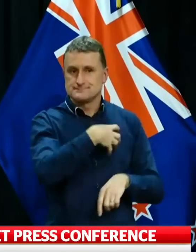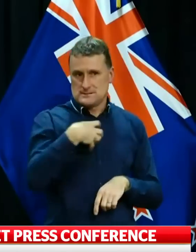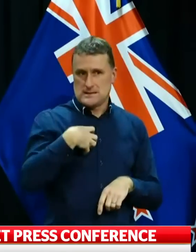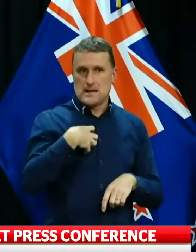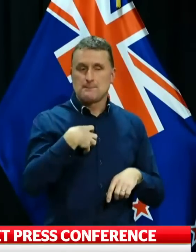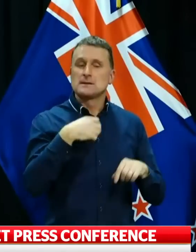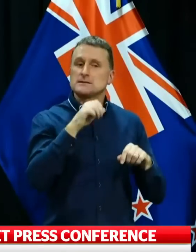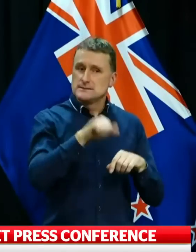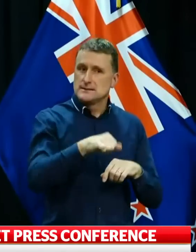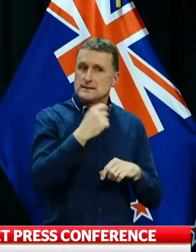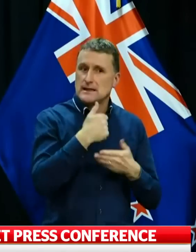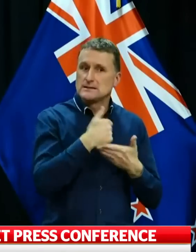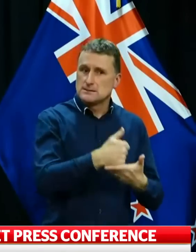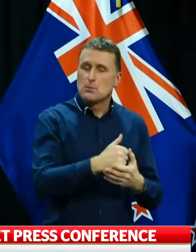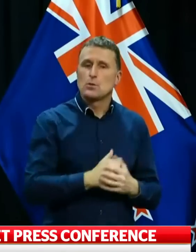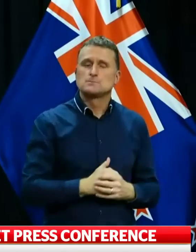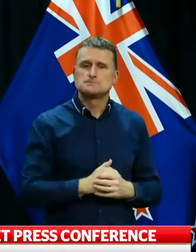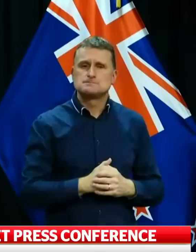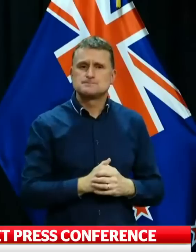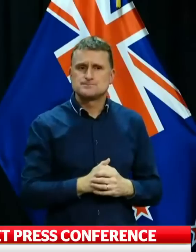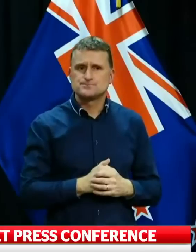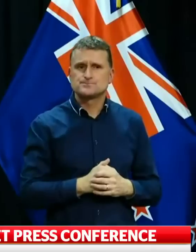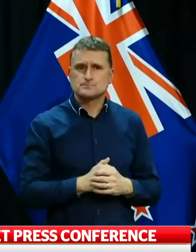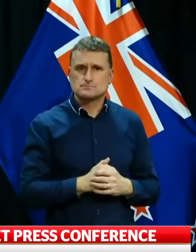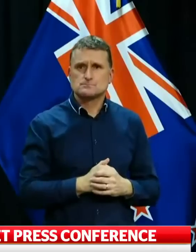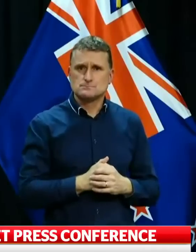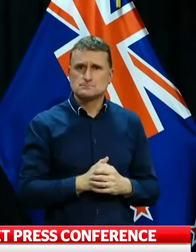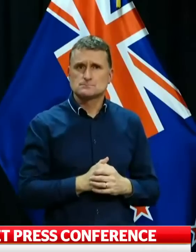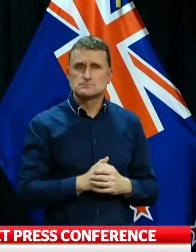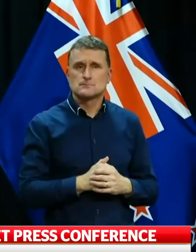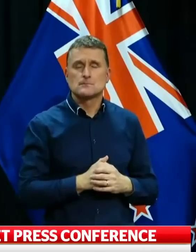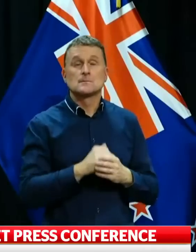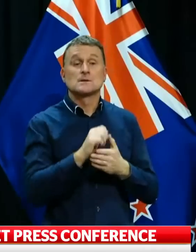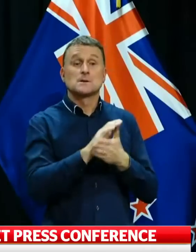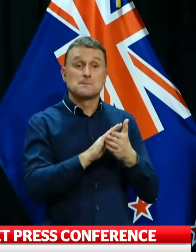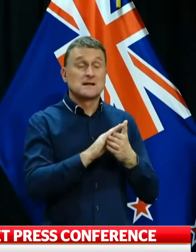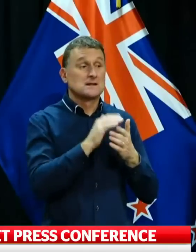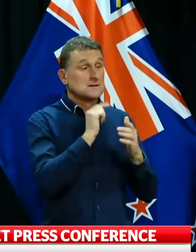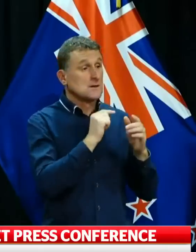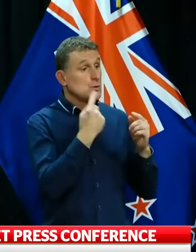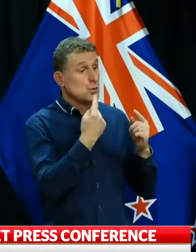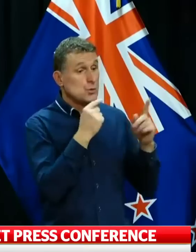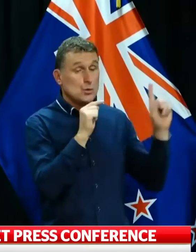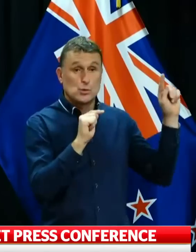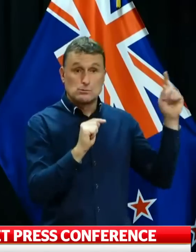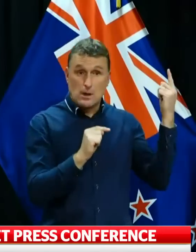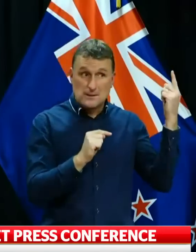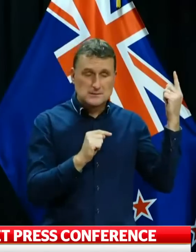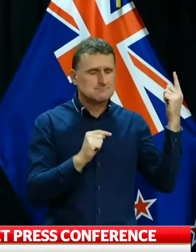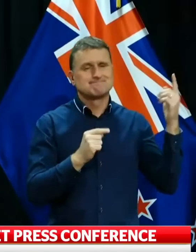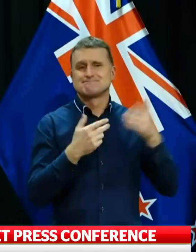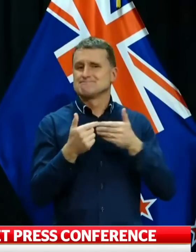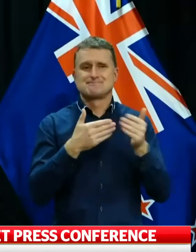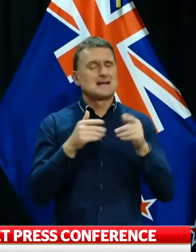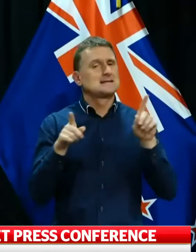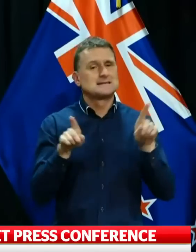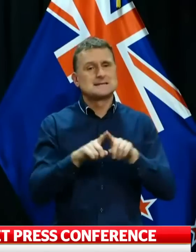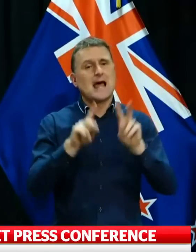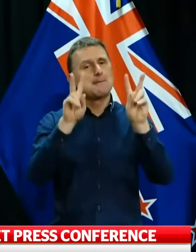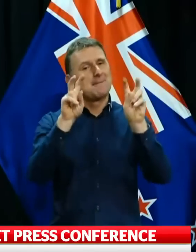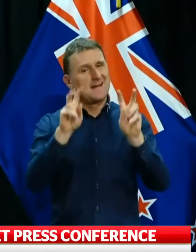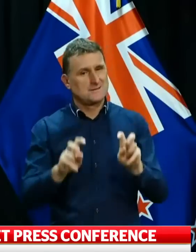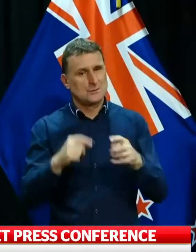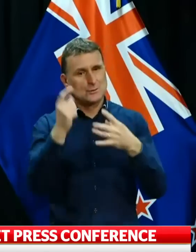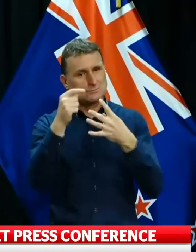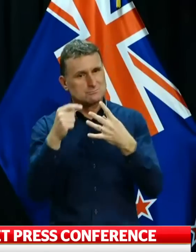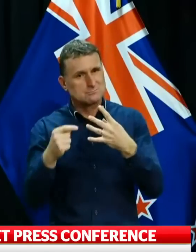point that I'm making is who is in government won't change the nature of the issues that we raise. It won't change the focus that we